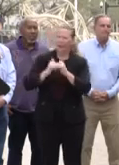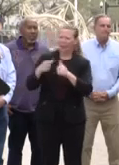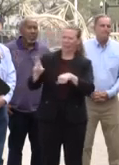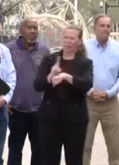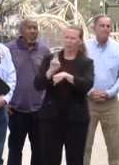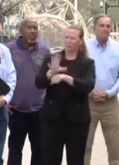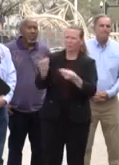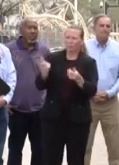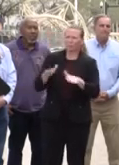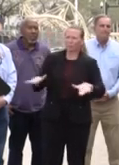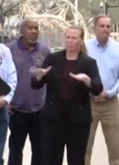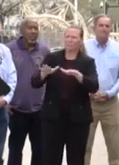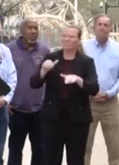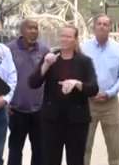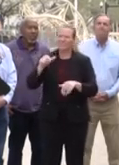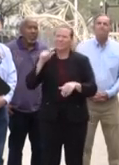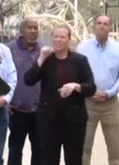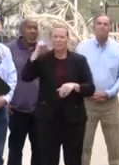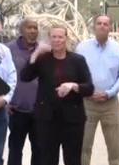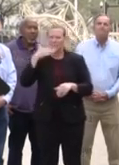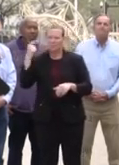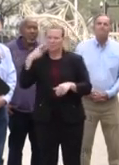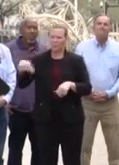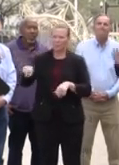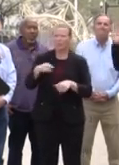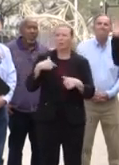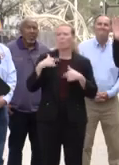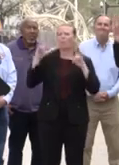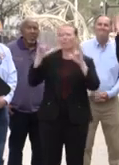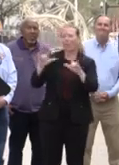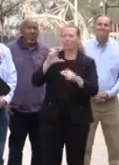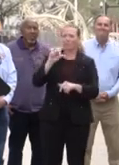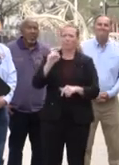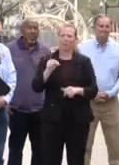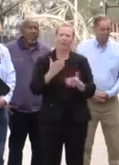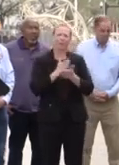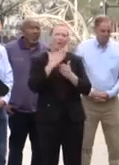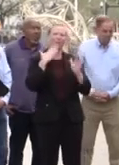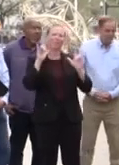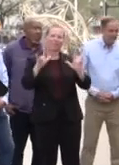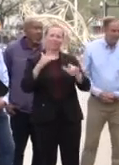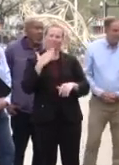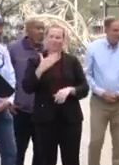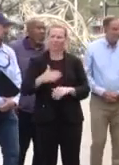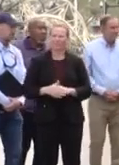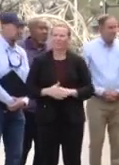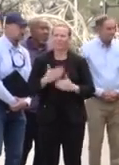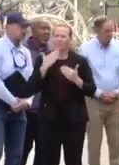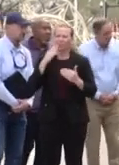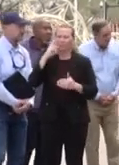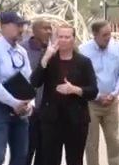not think is best for them. All right. Love you, too. All right. We'll be back, guys. Thank you. We'll see you.